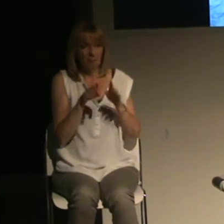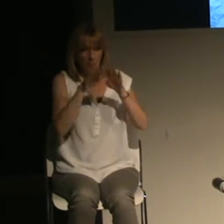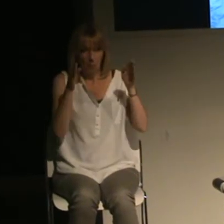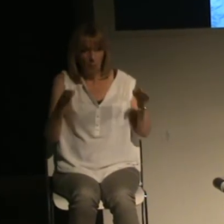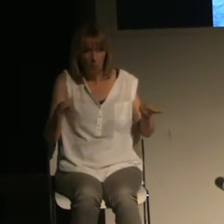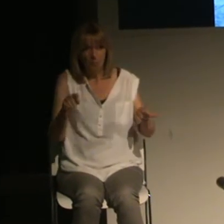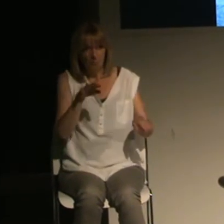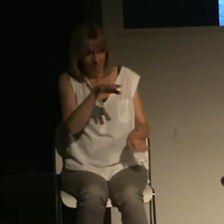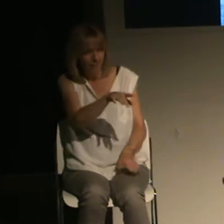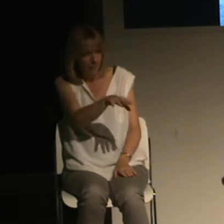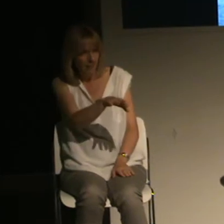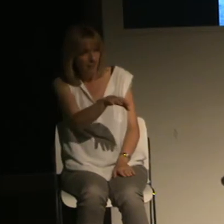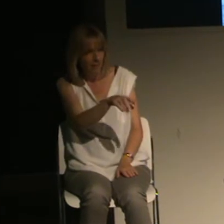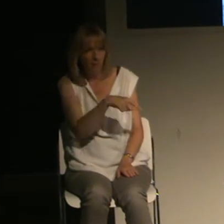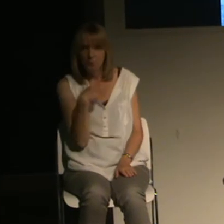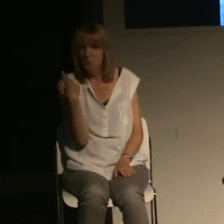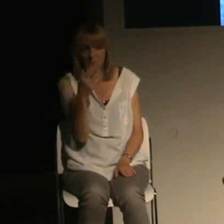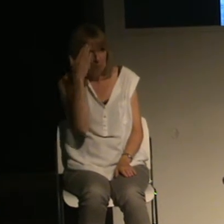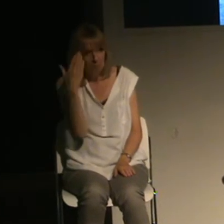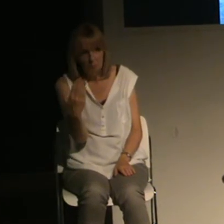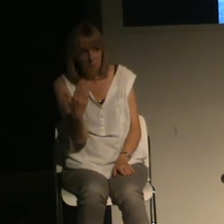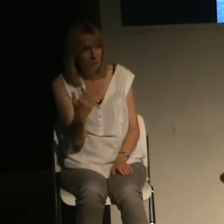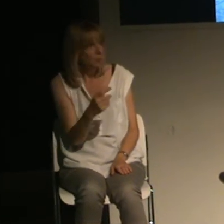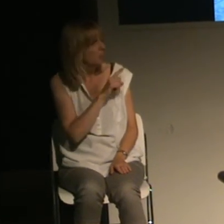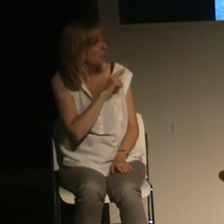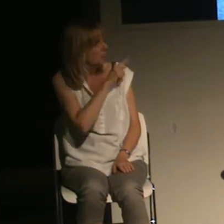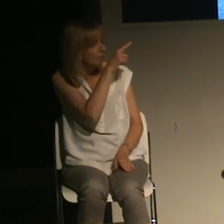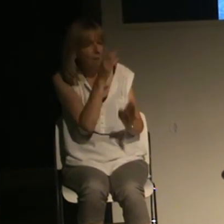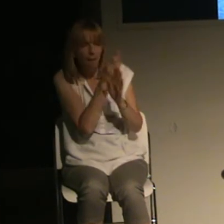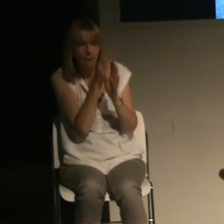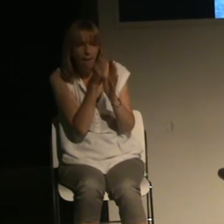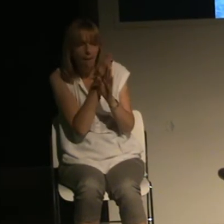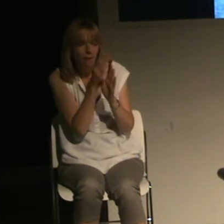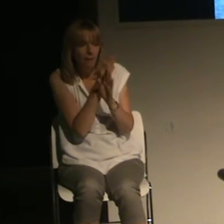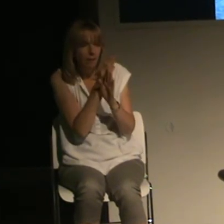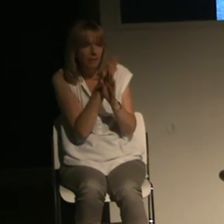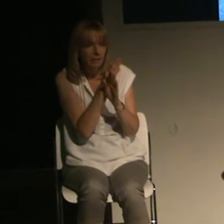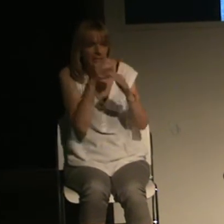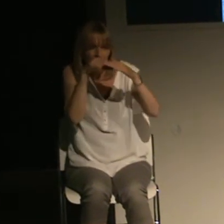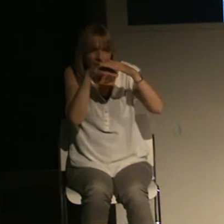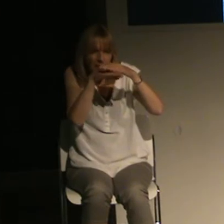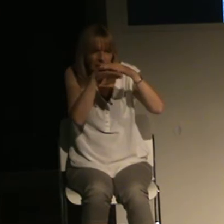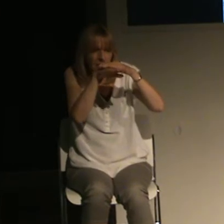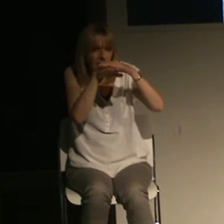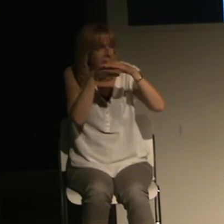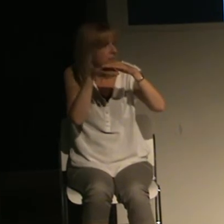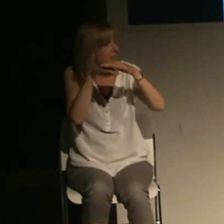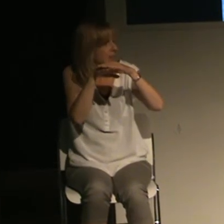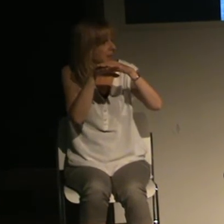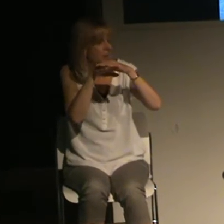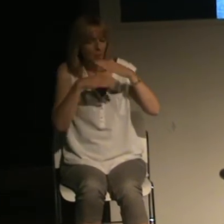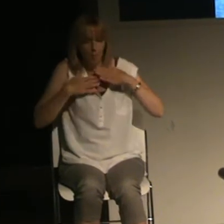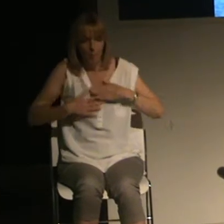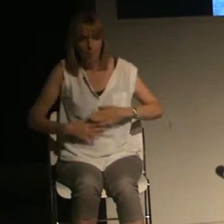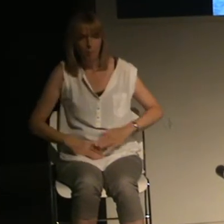we won't know that they are there because they do a lot of this sort of thing, lurking at the surface of the water with the body under the